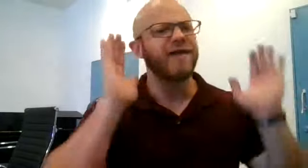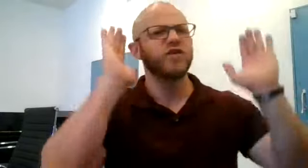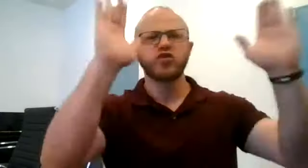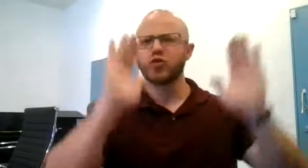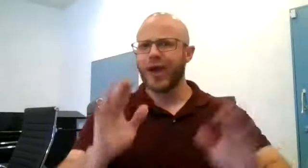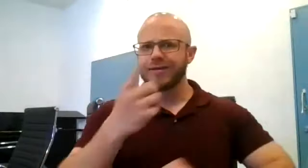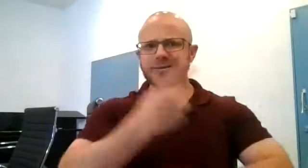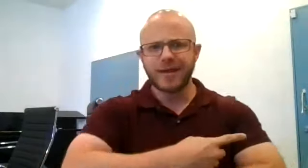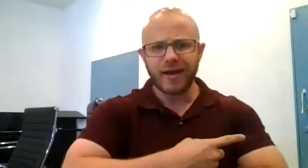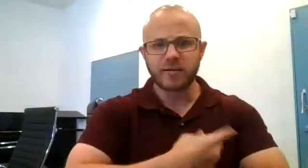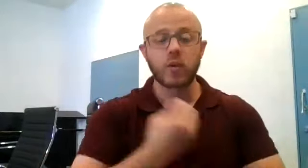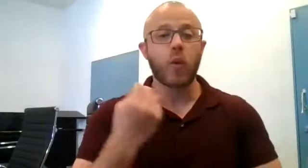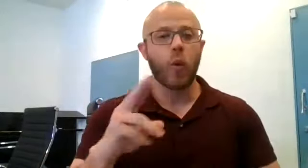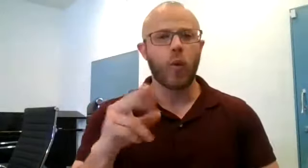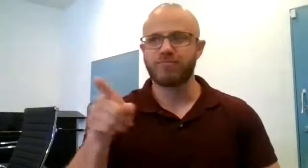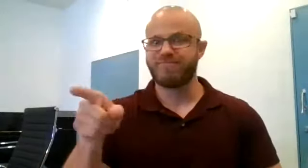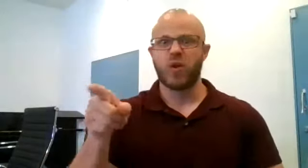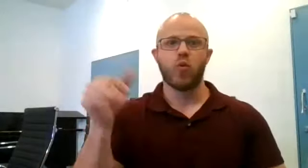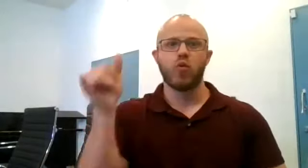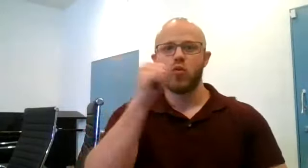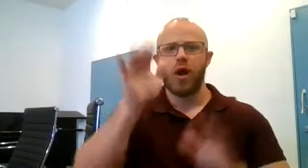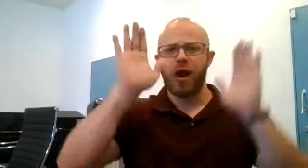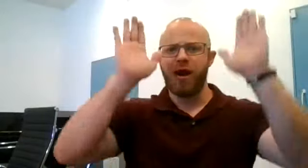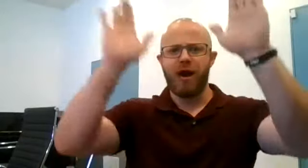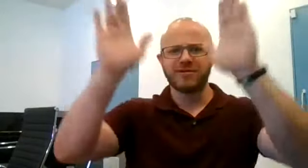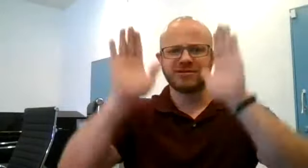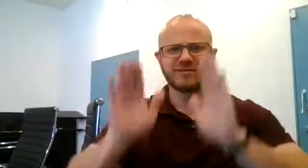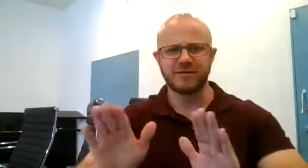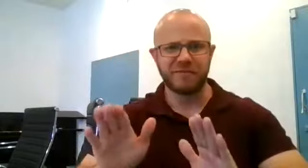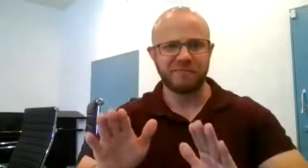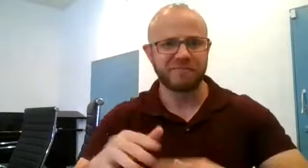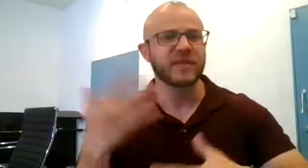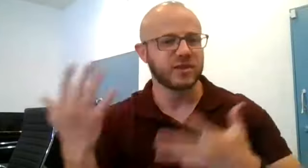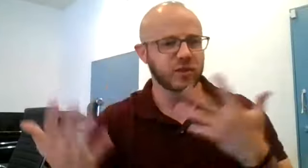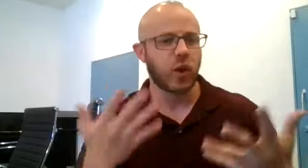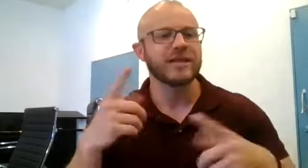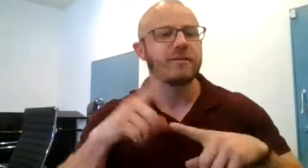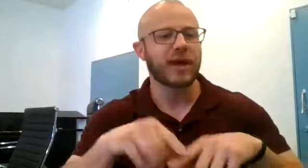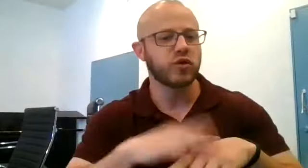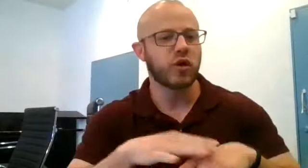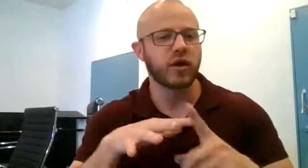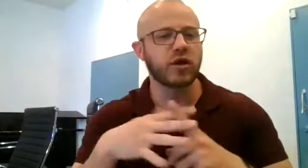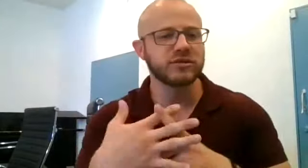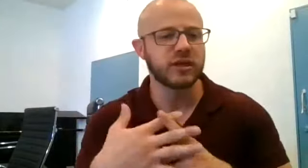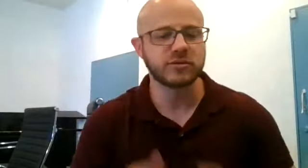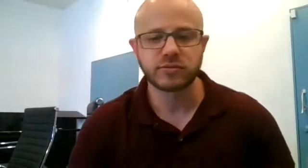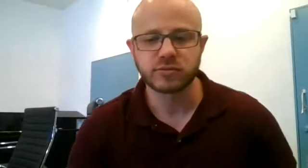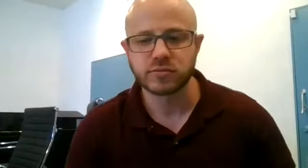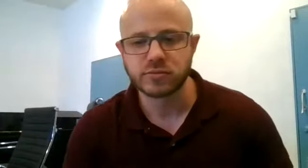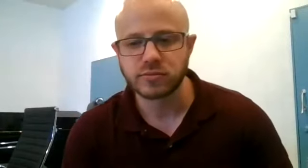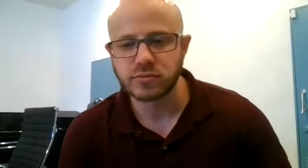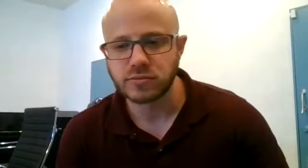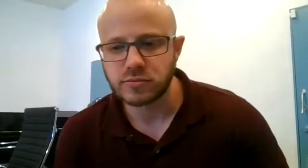person's lips, great day, or awesome. So it depends on the context